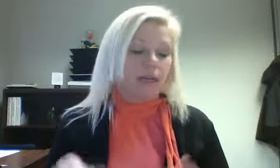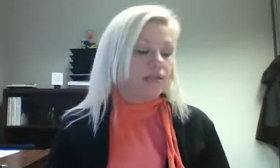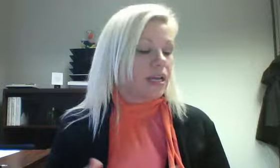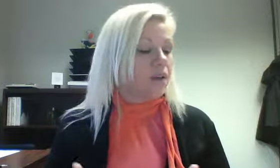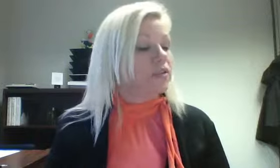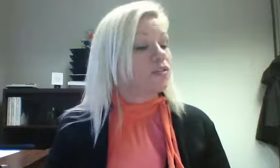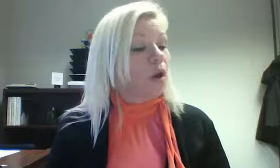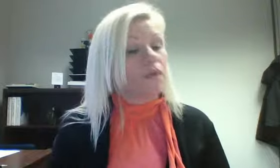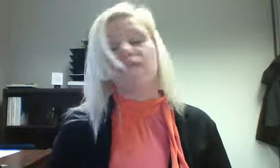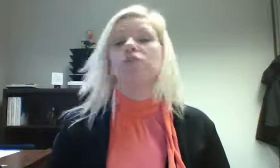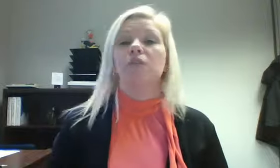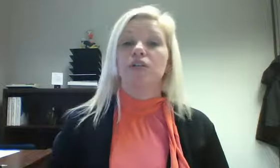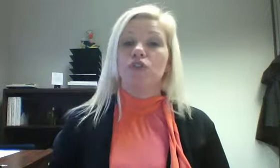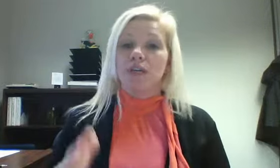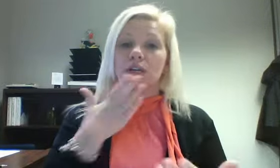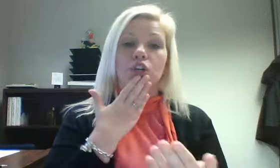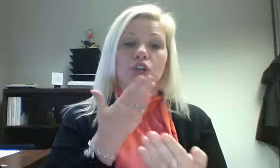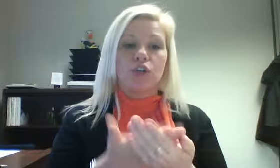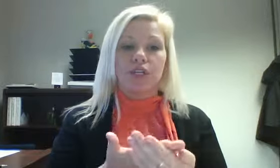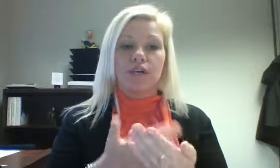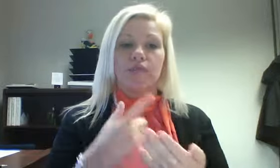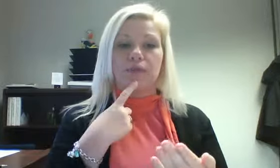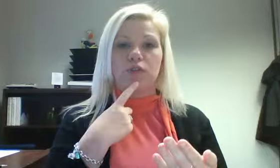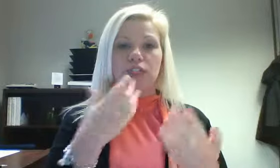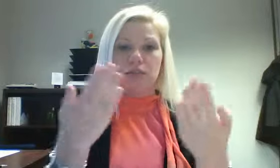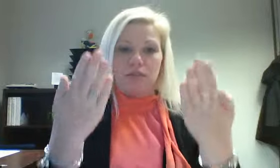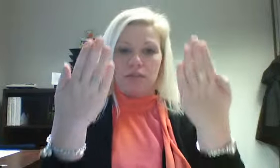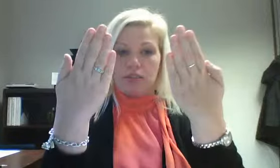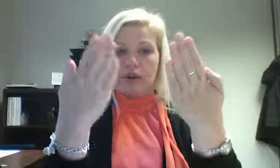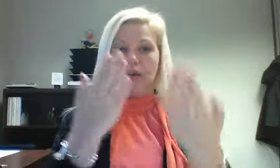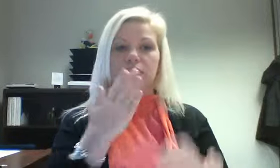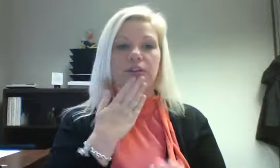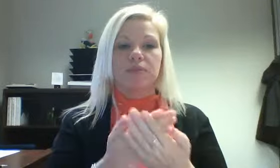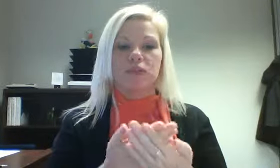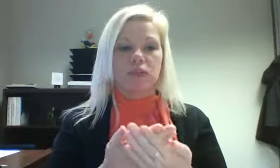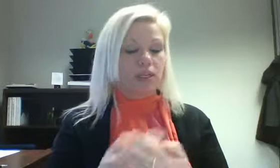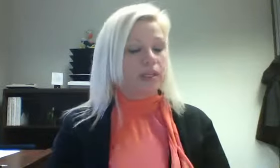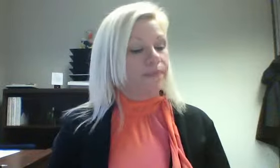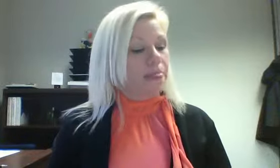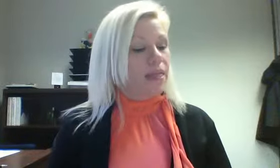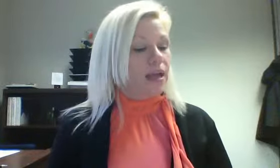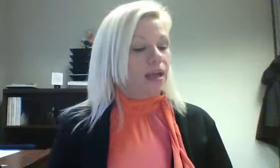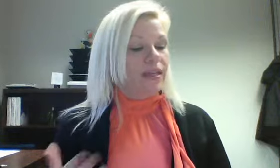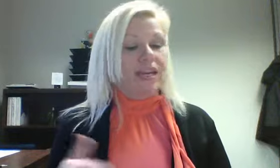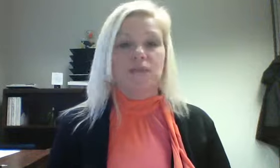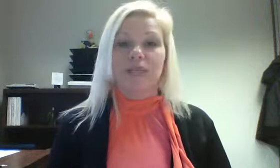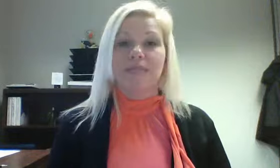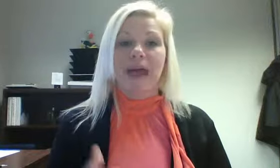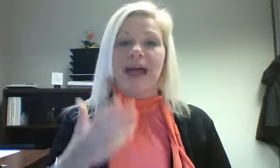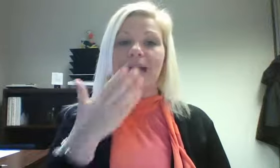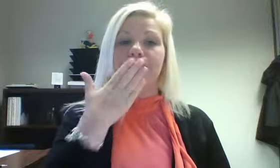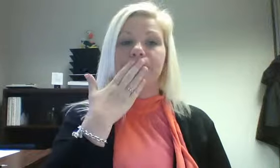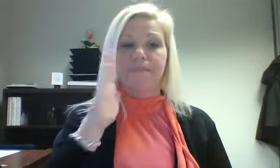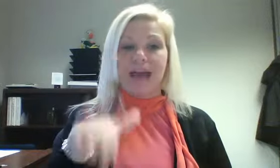is. Anyway, so the first one is good. Good from your chin is your hand shape. Good. The next one is bad.